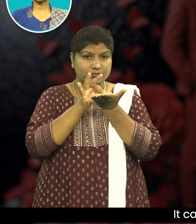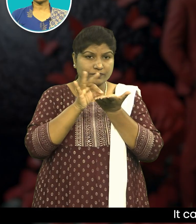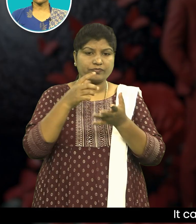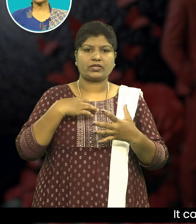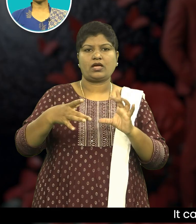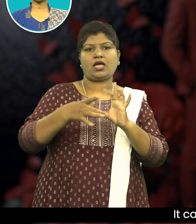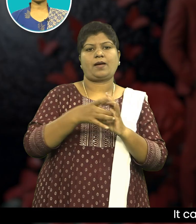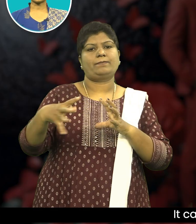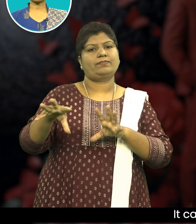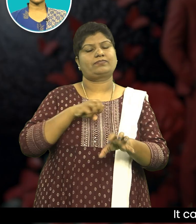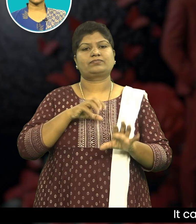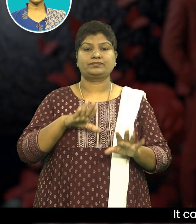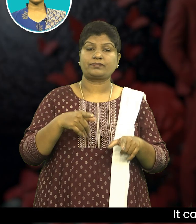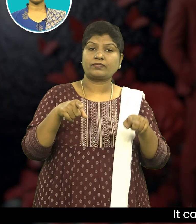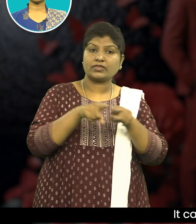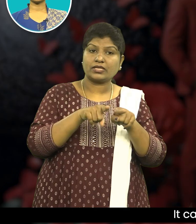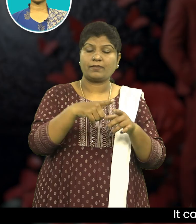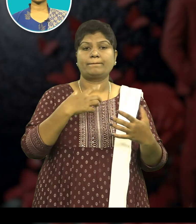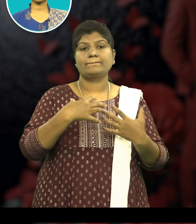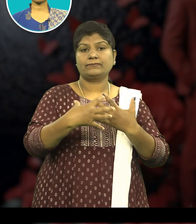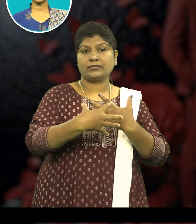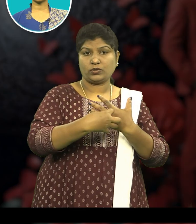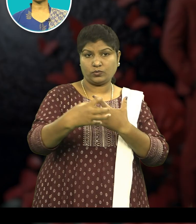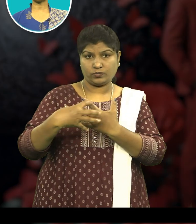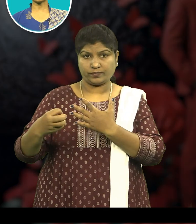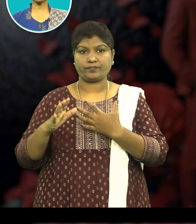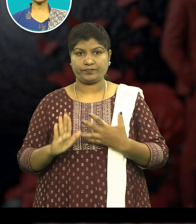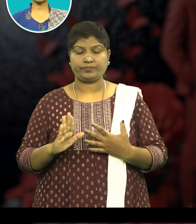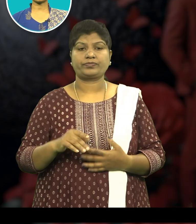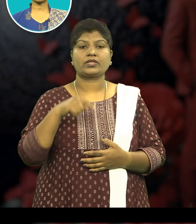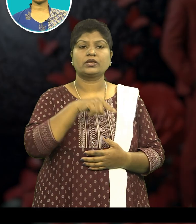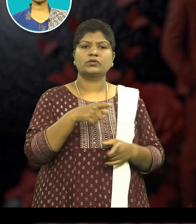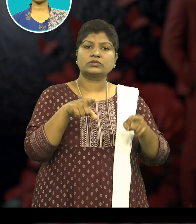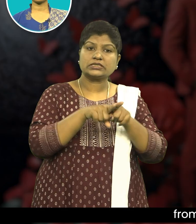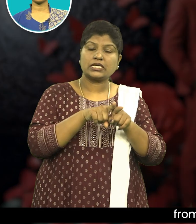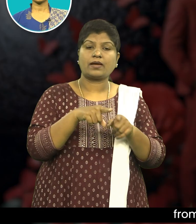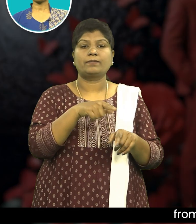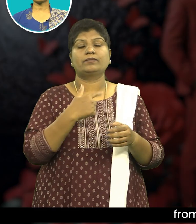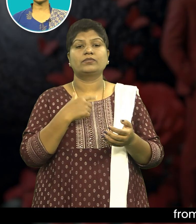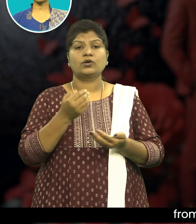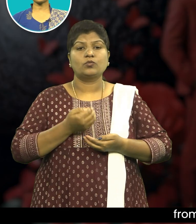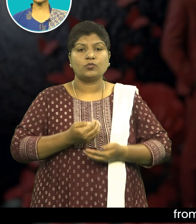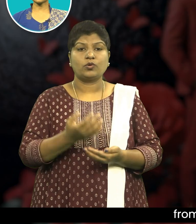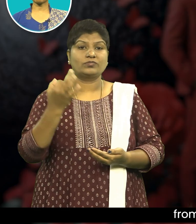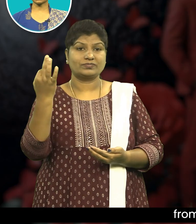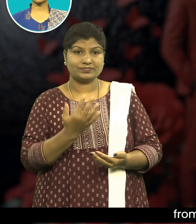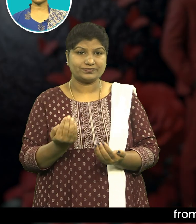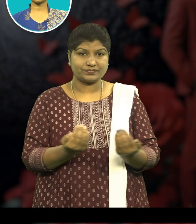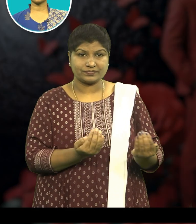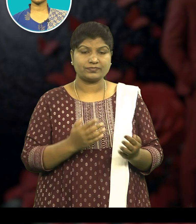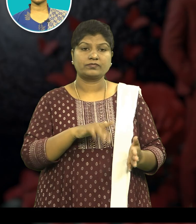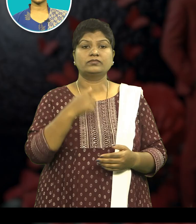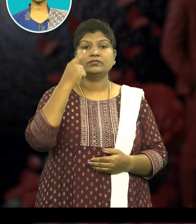It can also be transmitted to an infant from the infected